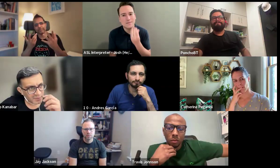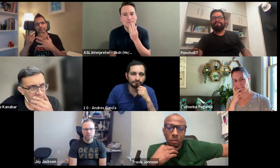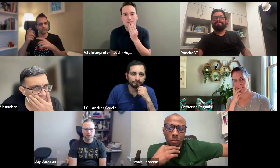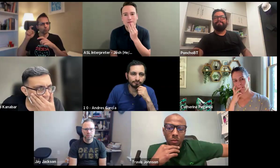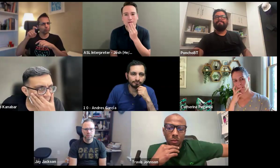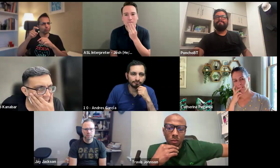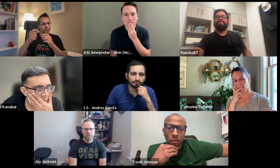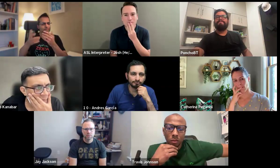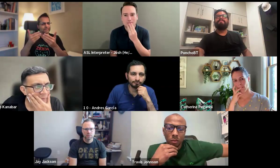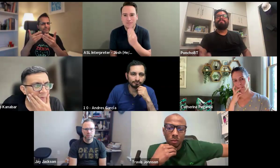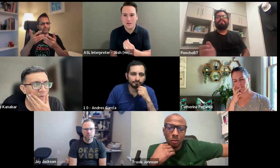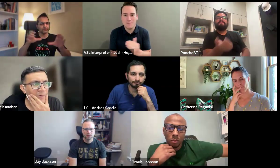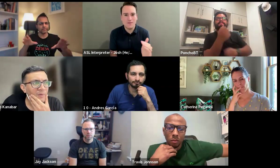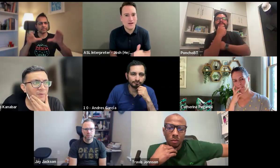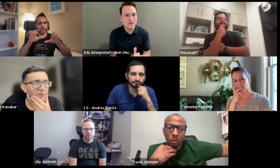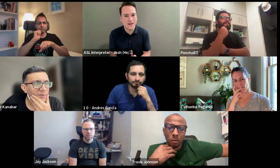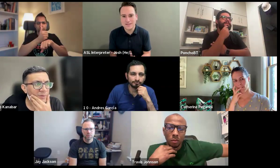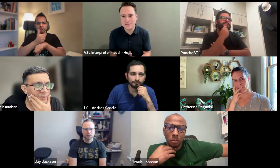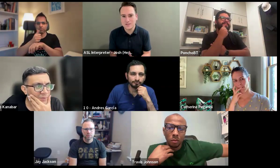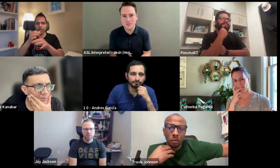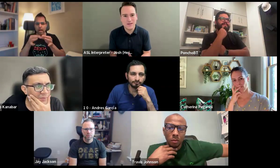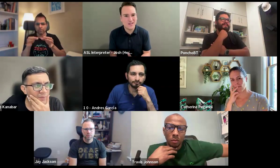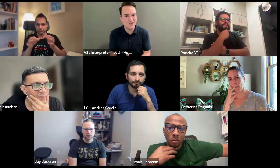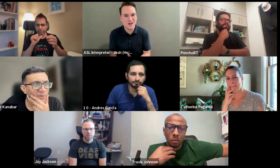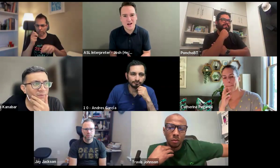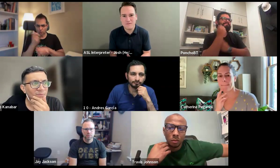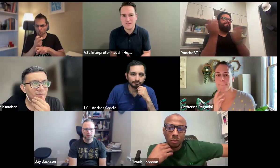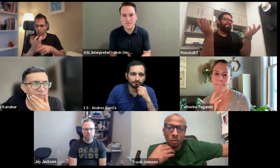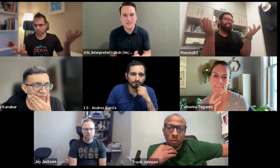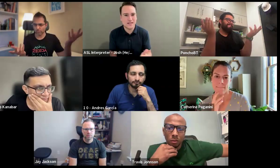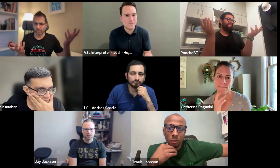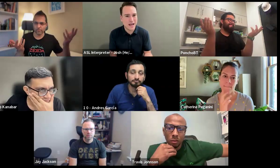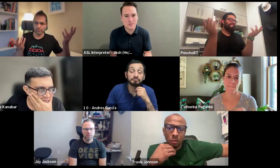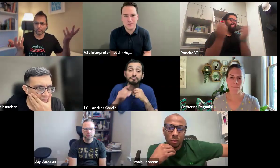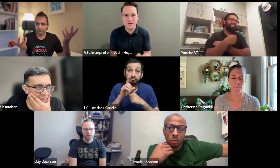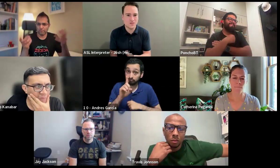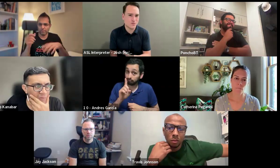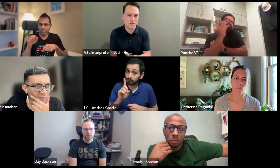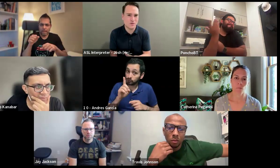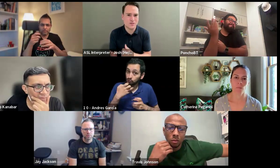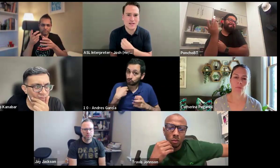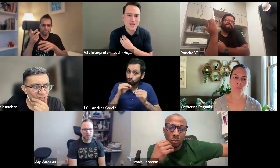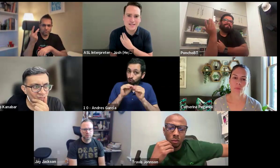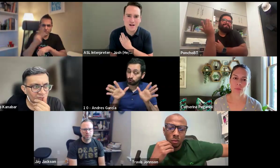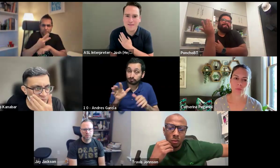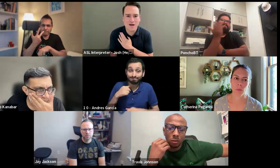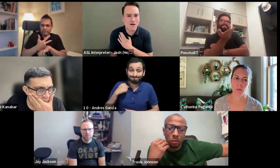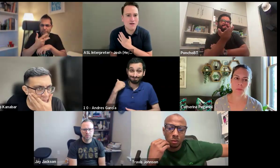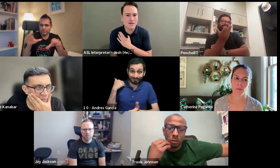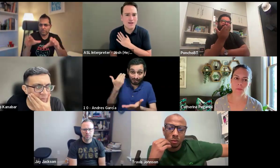Um, you know, a month in advance should be good enough for them to set up captioning and also interpreters. It's not that hard.